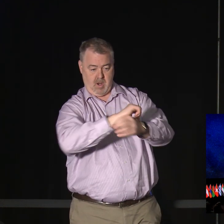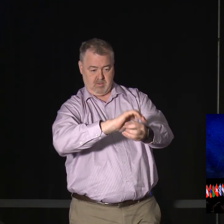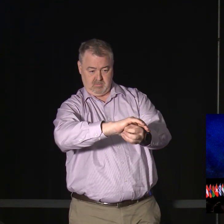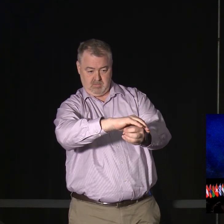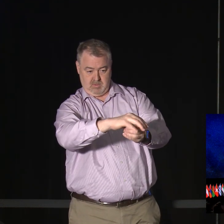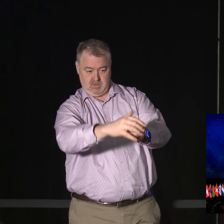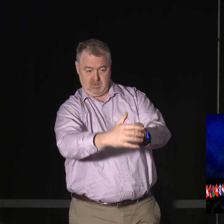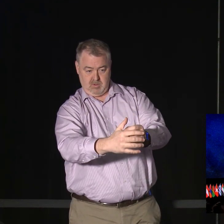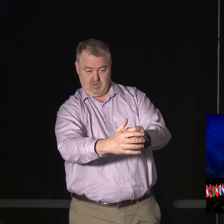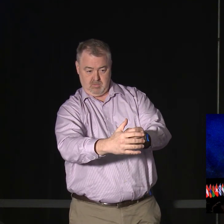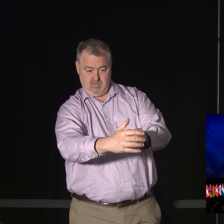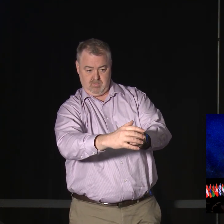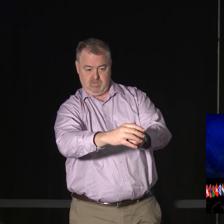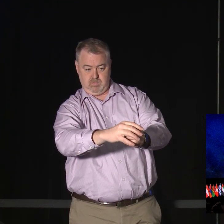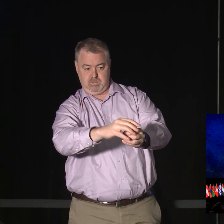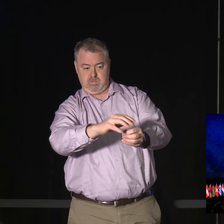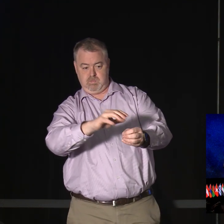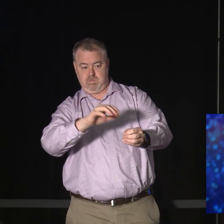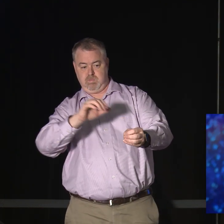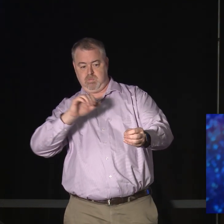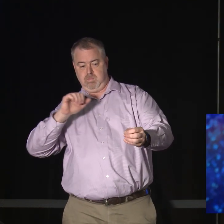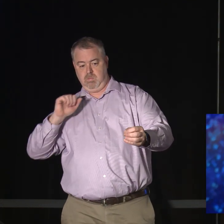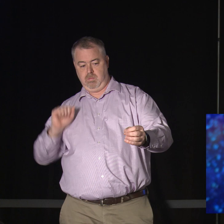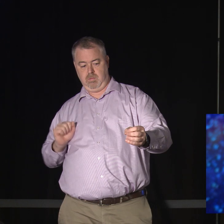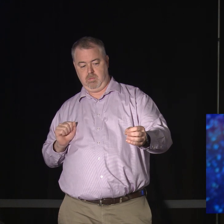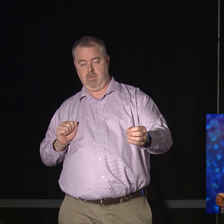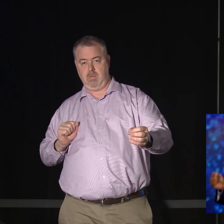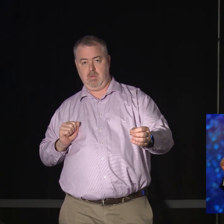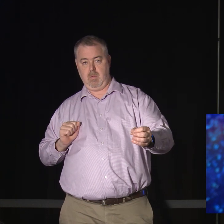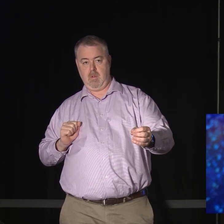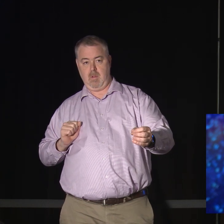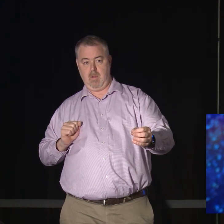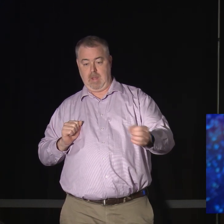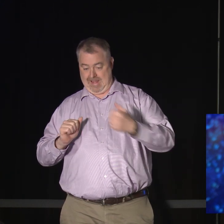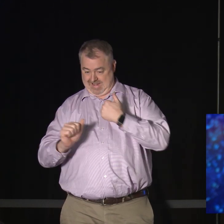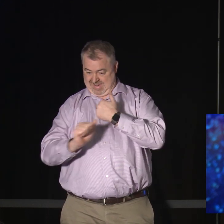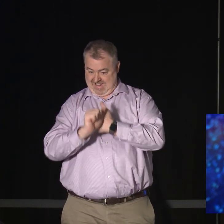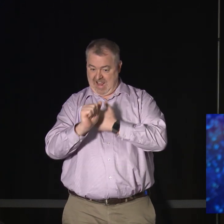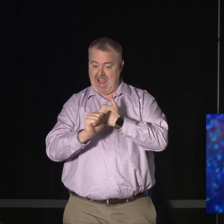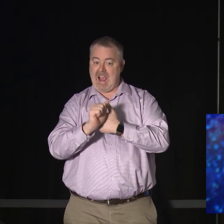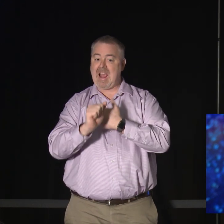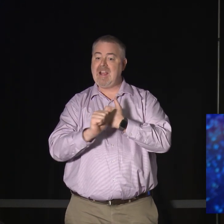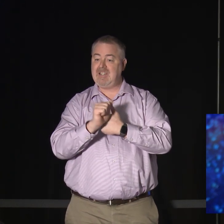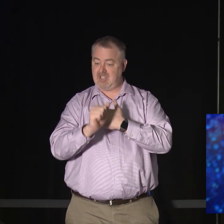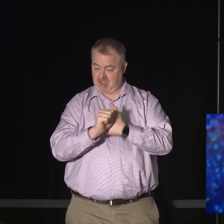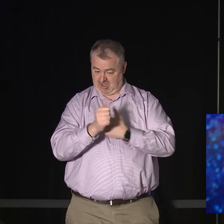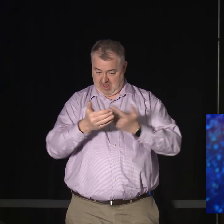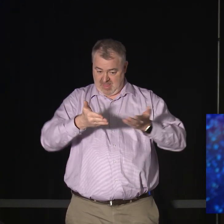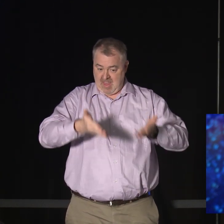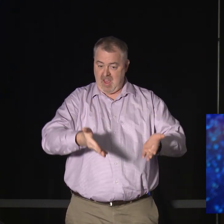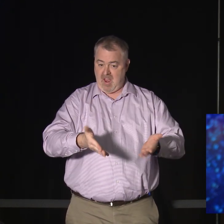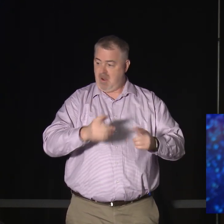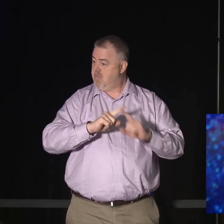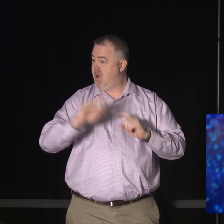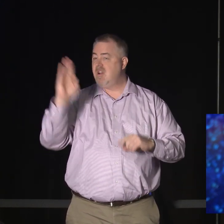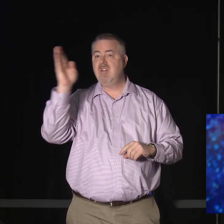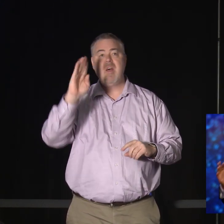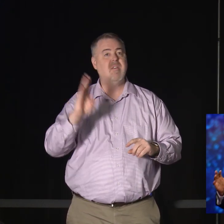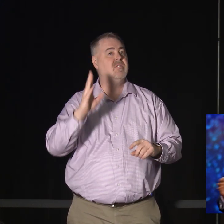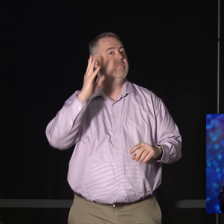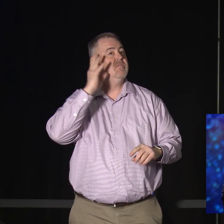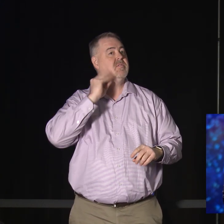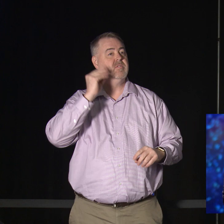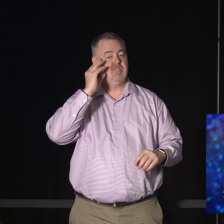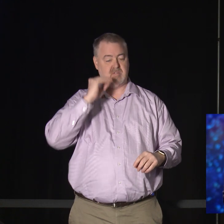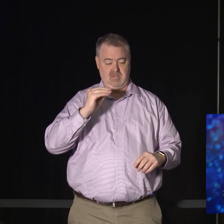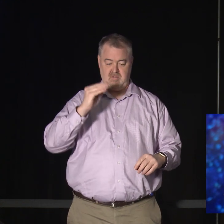the children of Israel, and danger that existed but had been kept at bay by